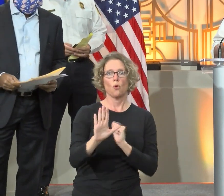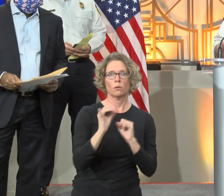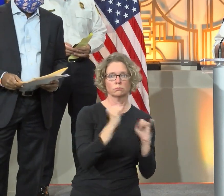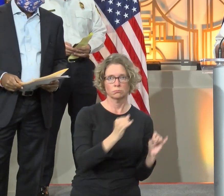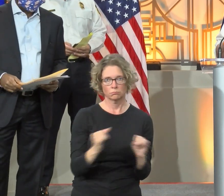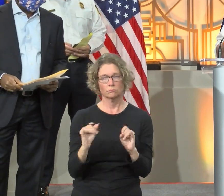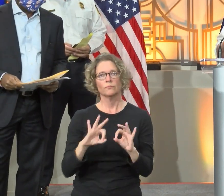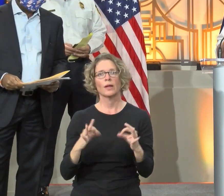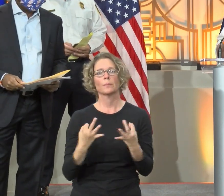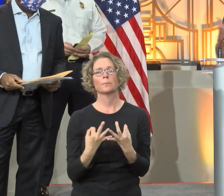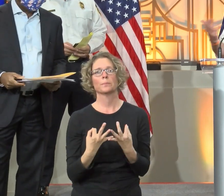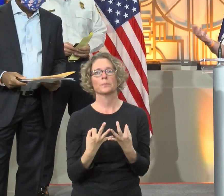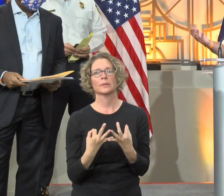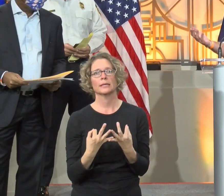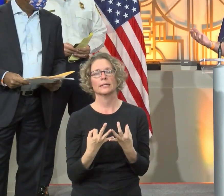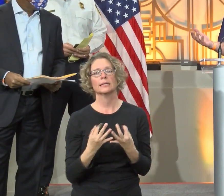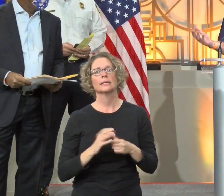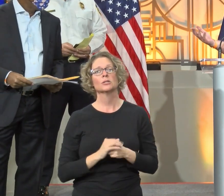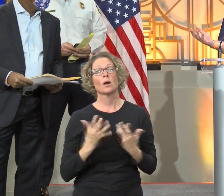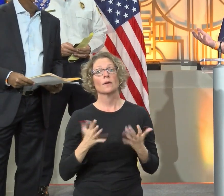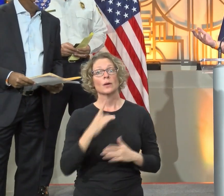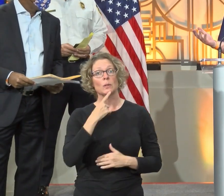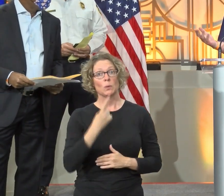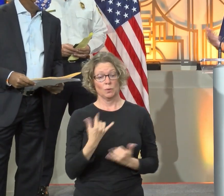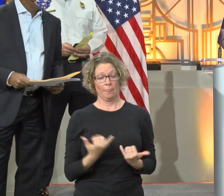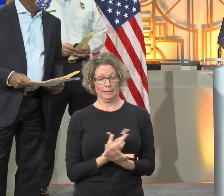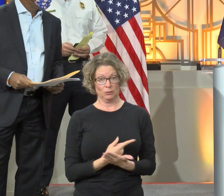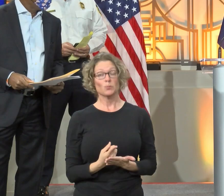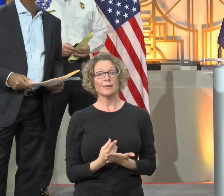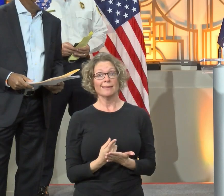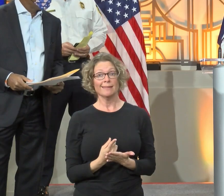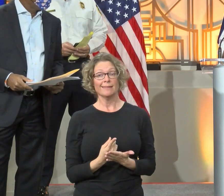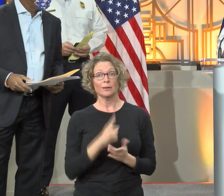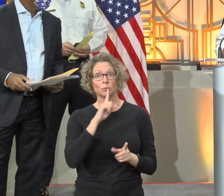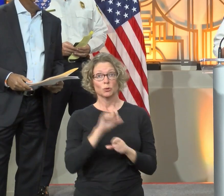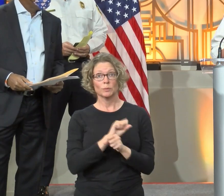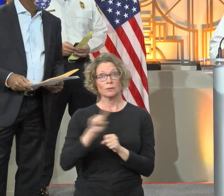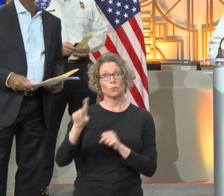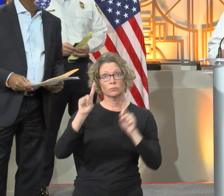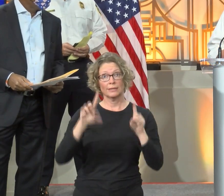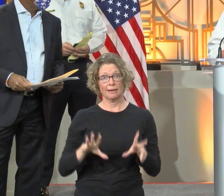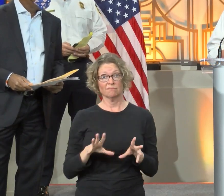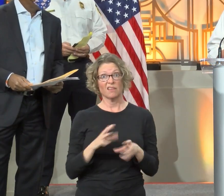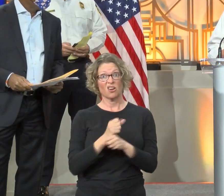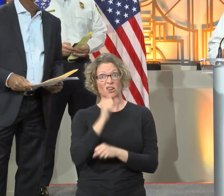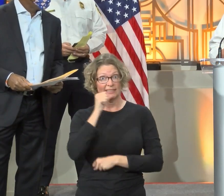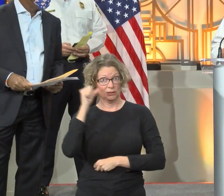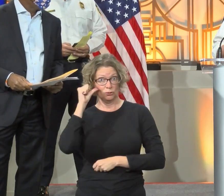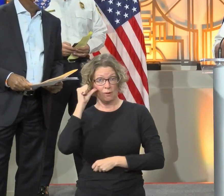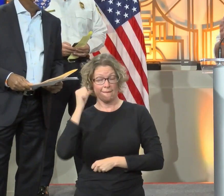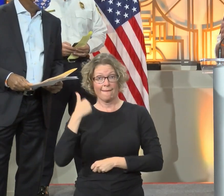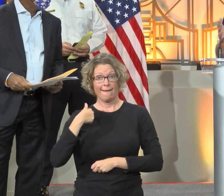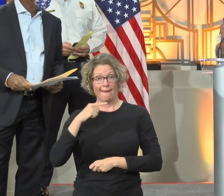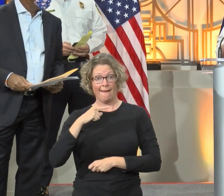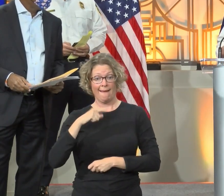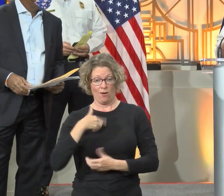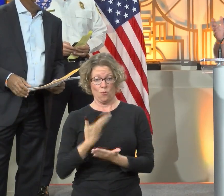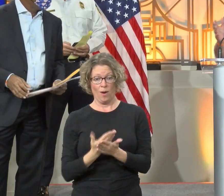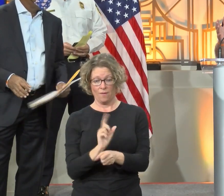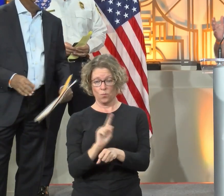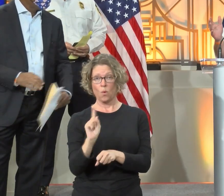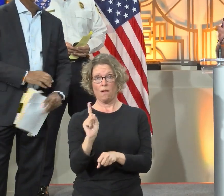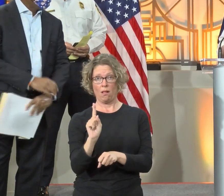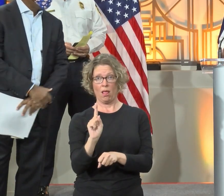so I told you that this week I was going to get tested, and I did. I went yesterday, and when I arrived, it was in the 1 o'clock hour,